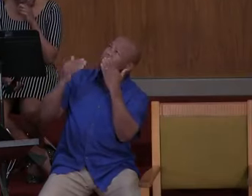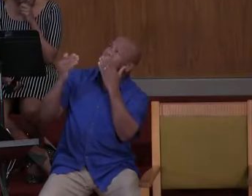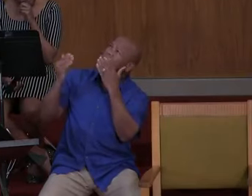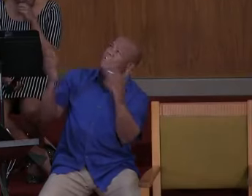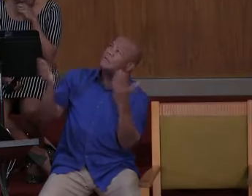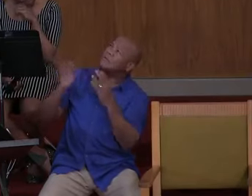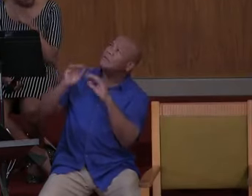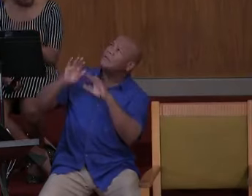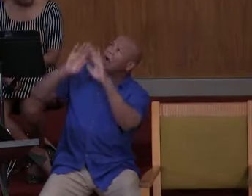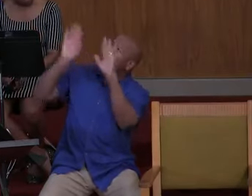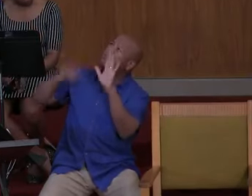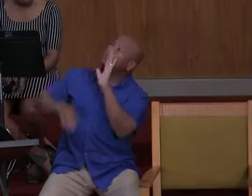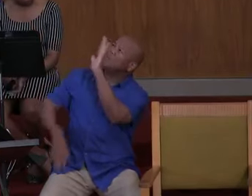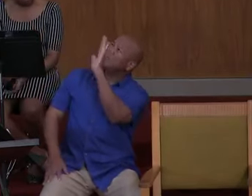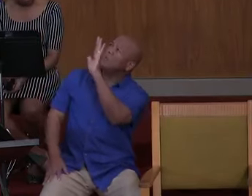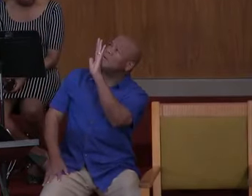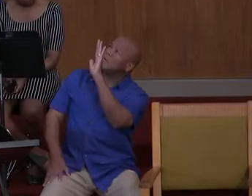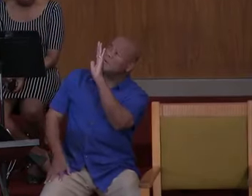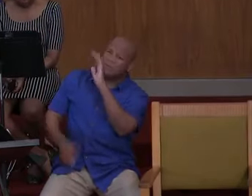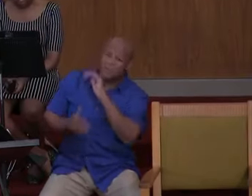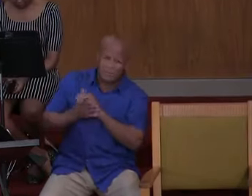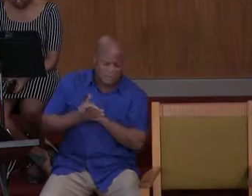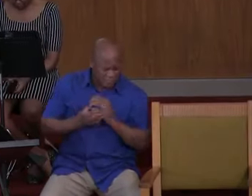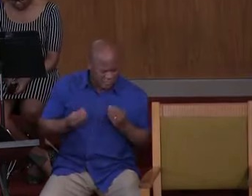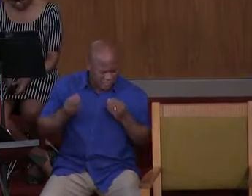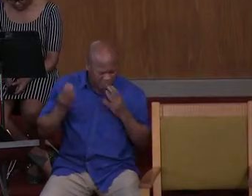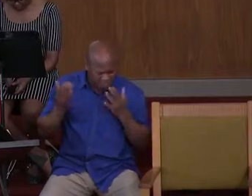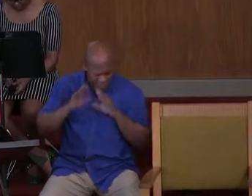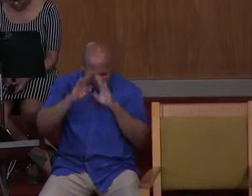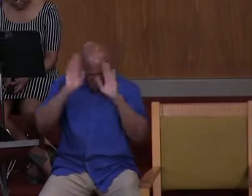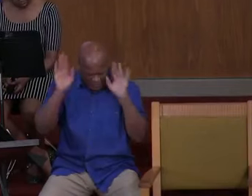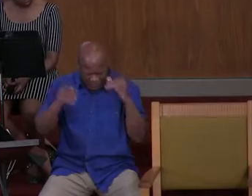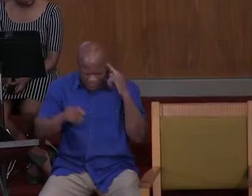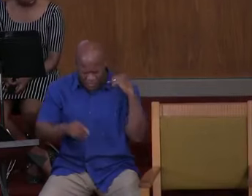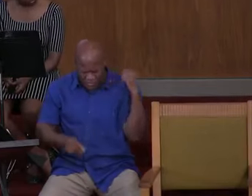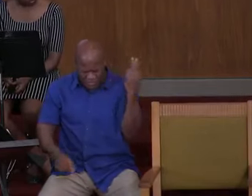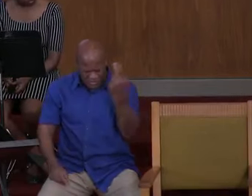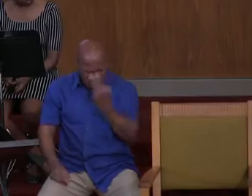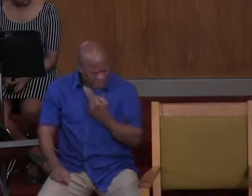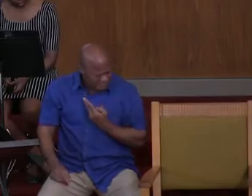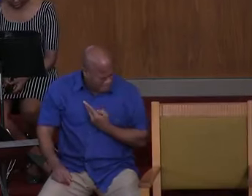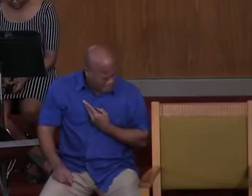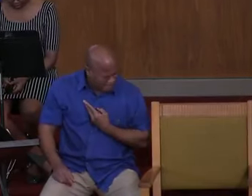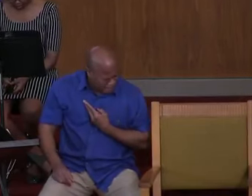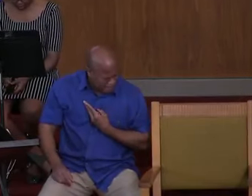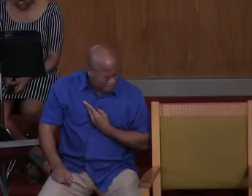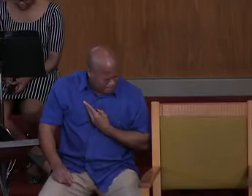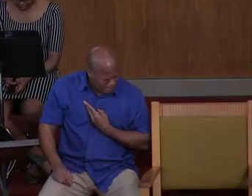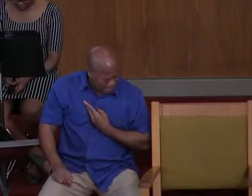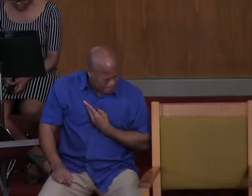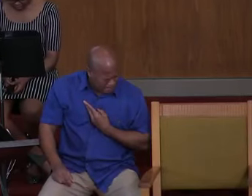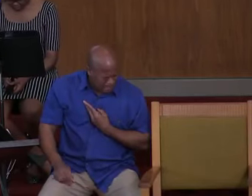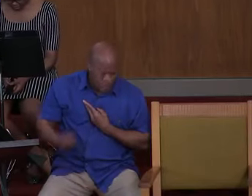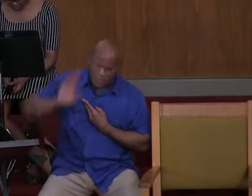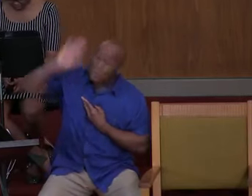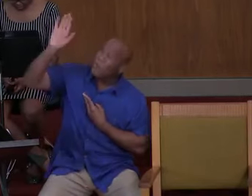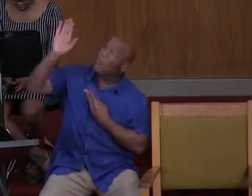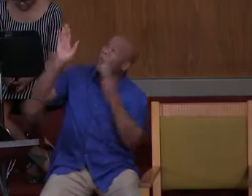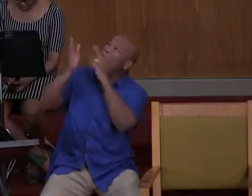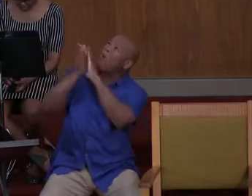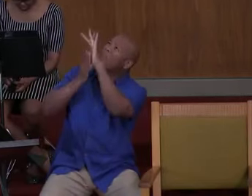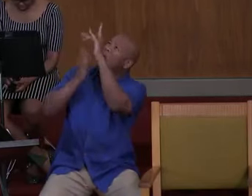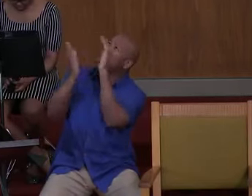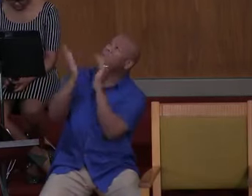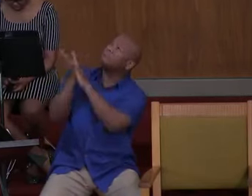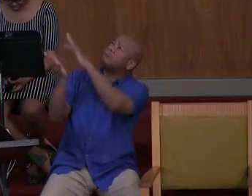your house, Almighty God and Father, and you've provided this house for us, Lord God and Heavenly King. We just glorify your holy